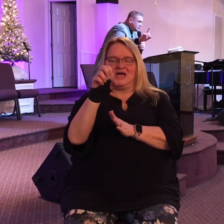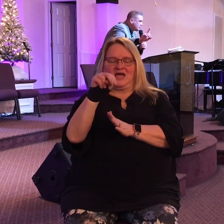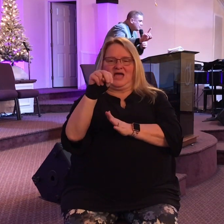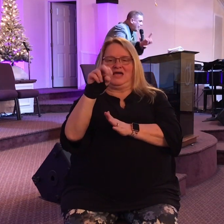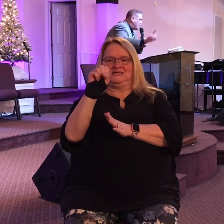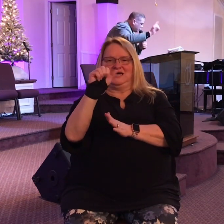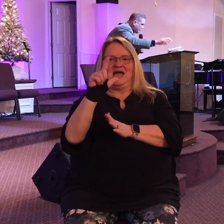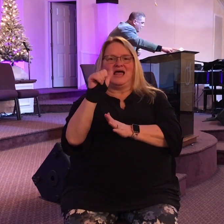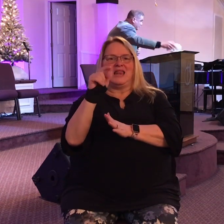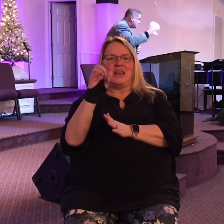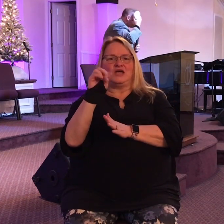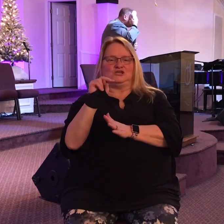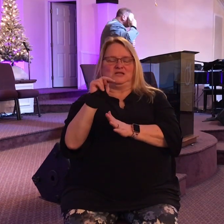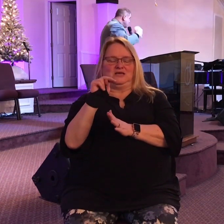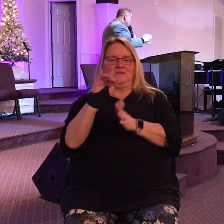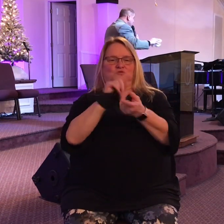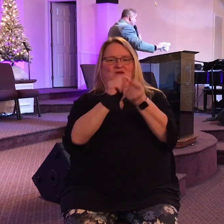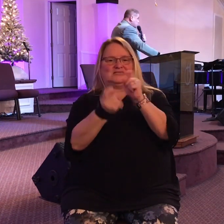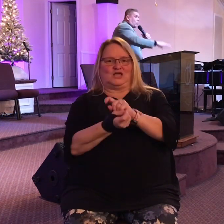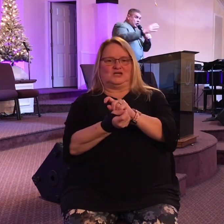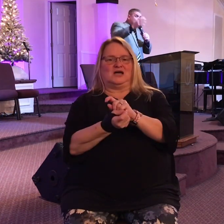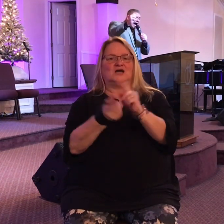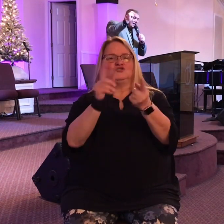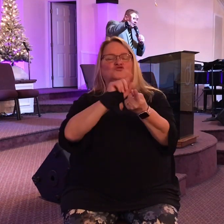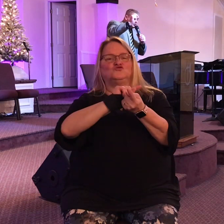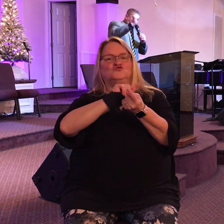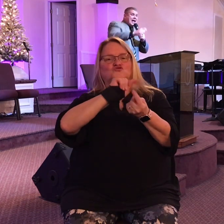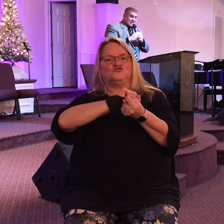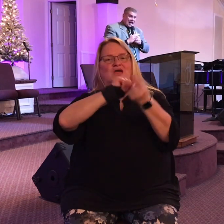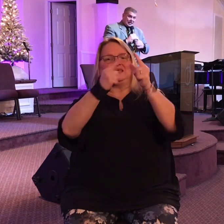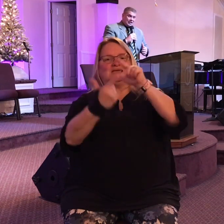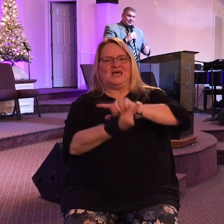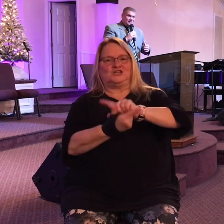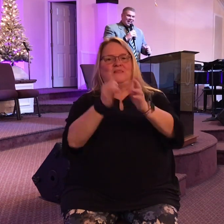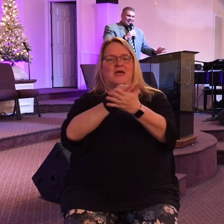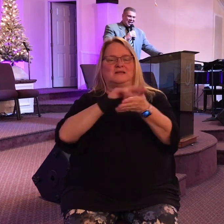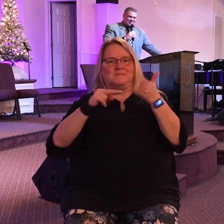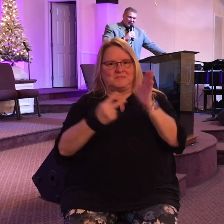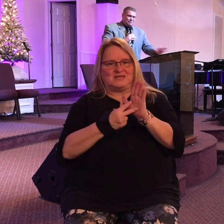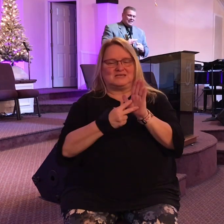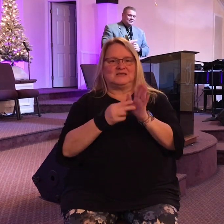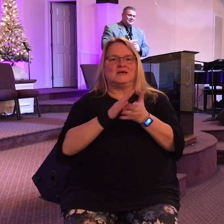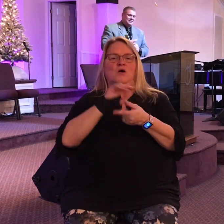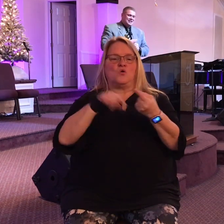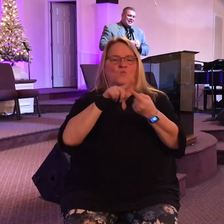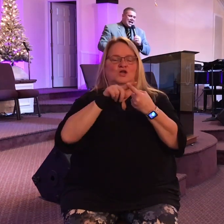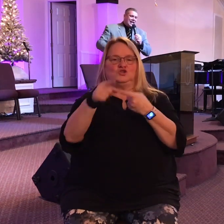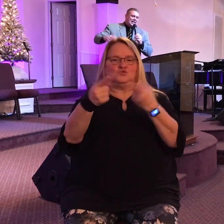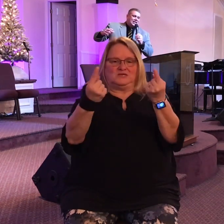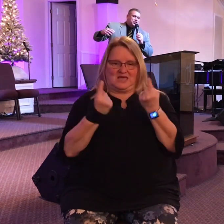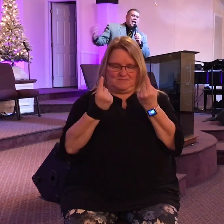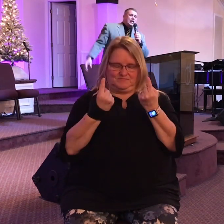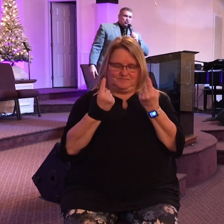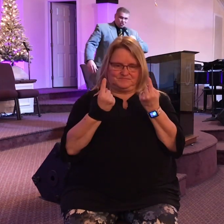medium into another. So when you got translated into God's family,